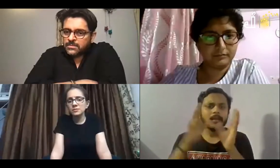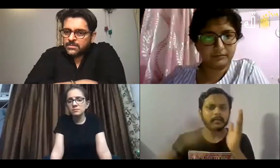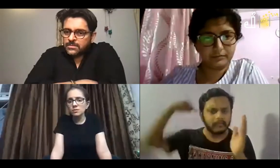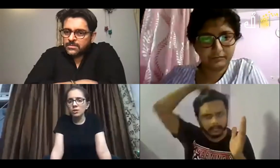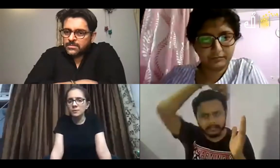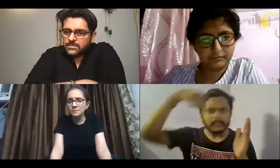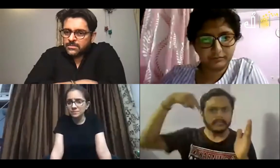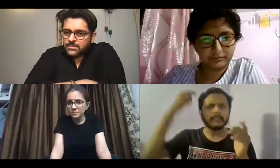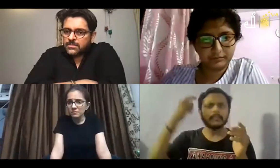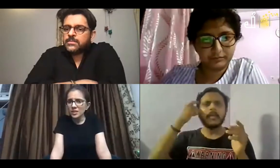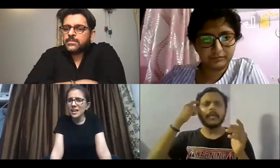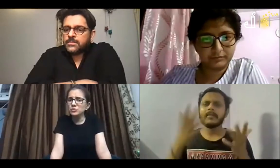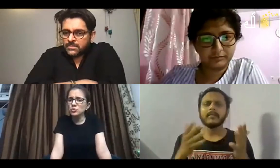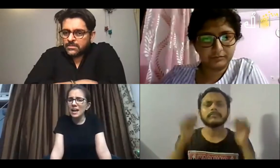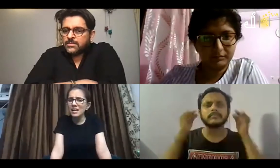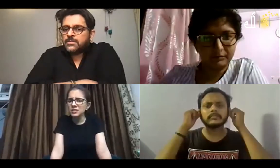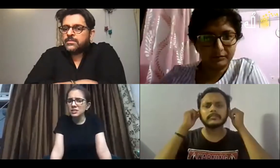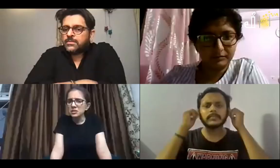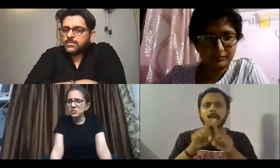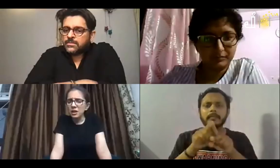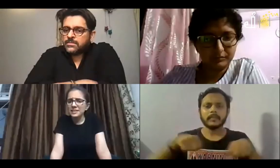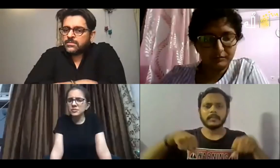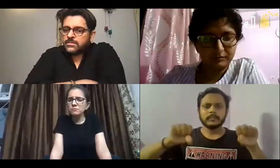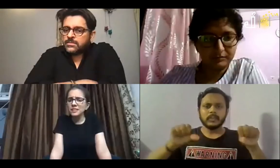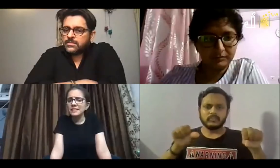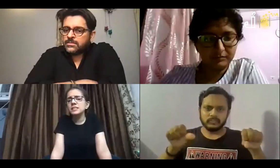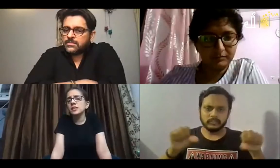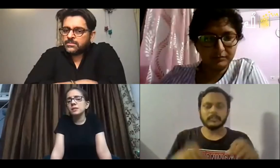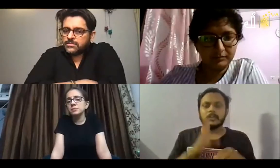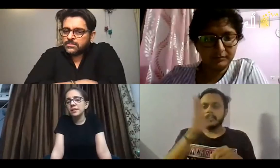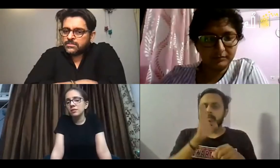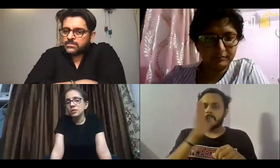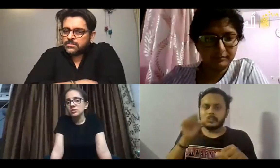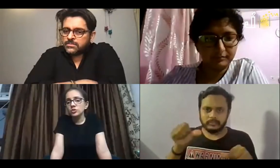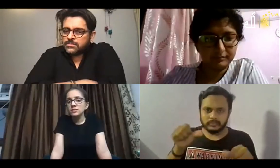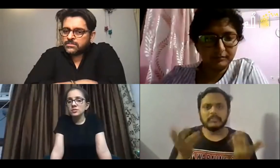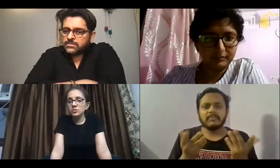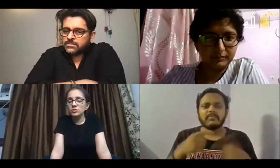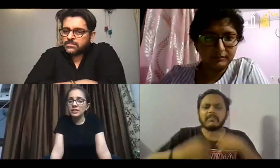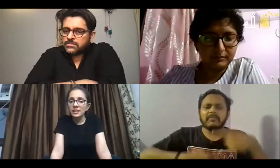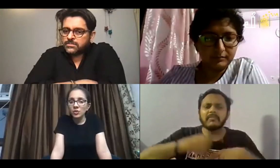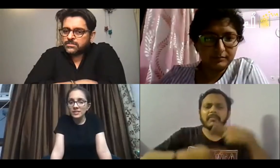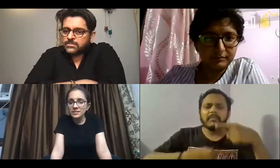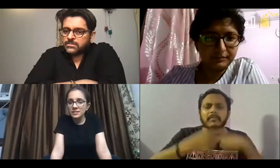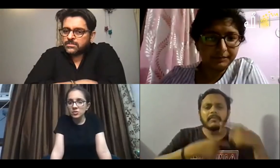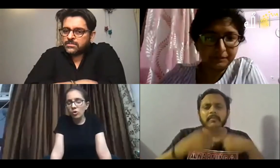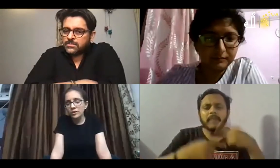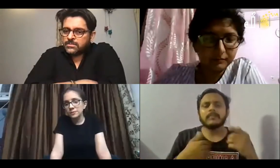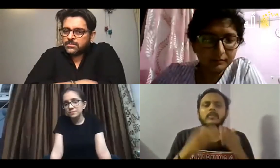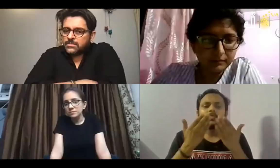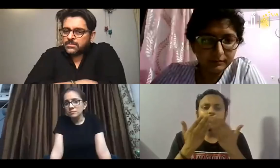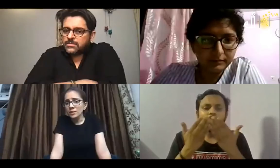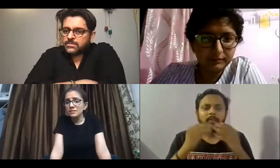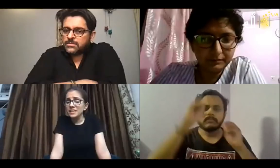And I used to have, I did not feel anything in my brain. Just, the train noises